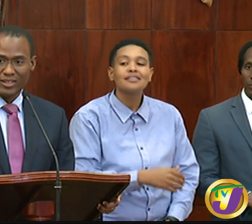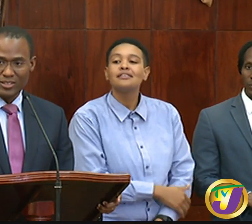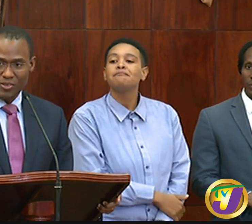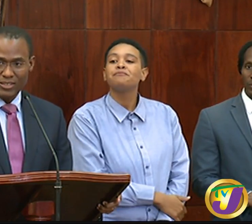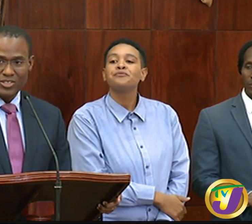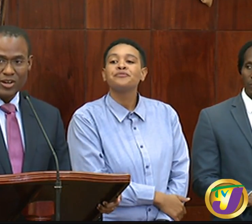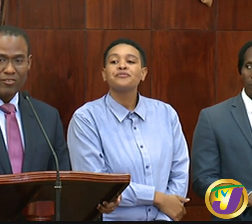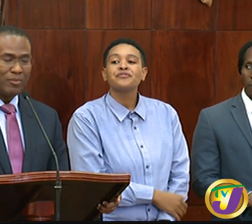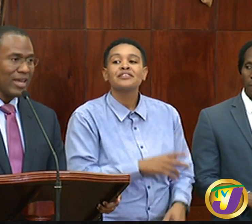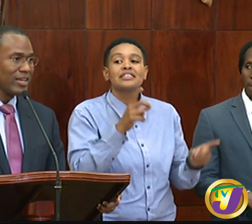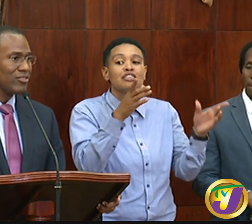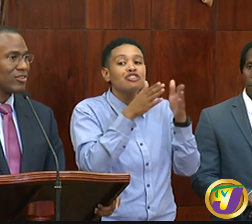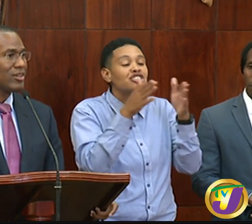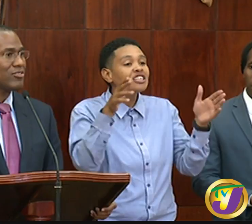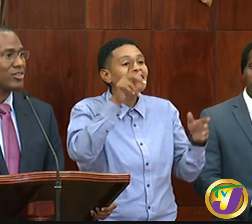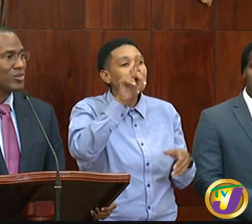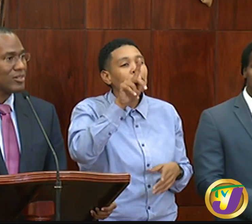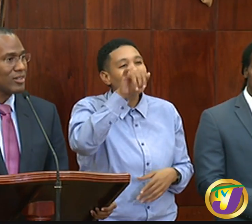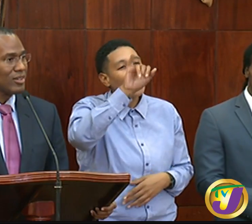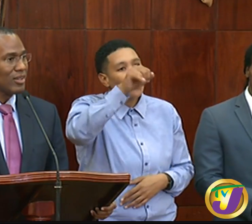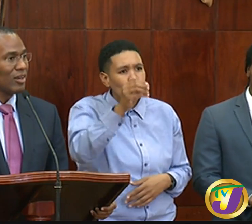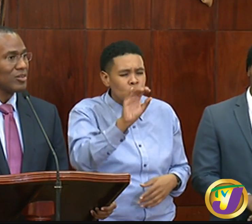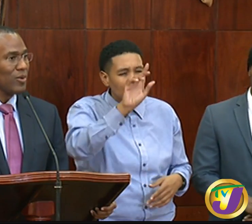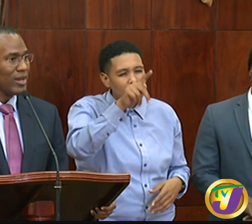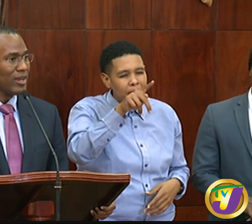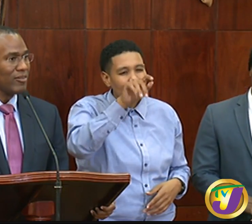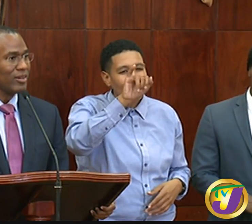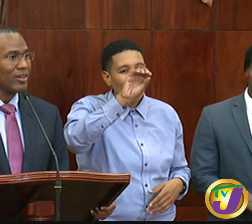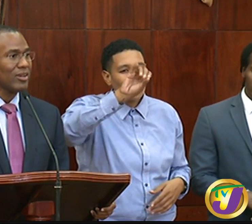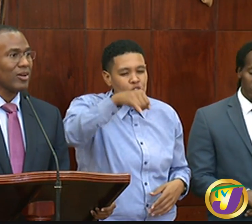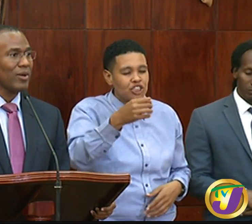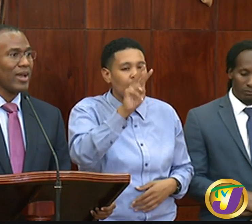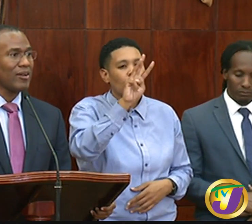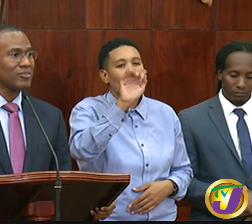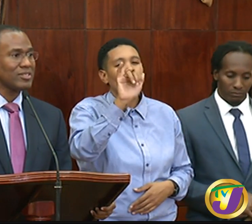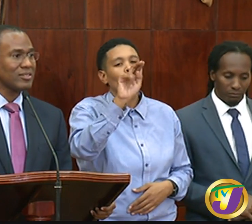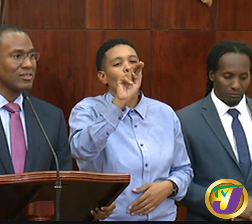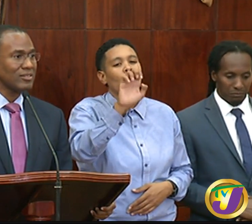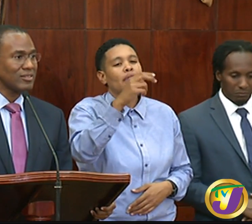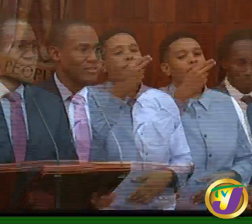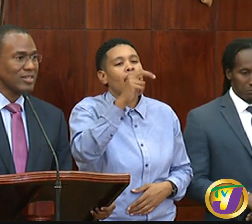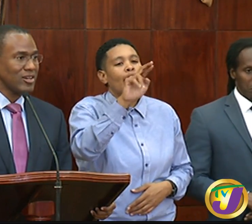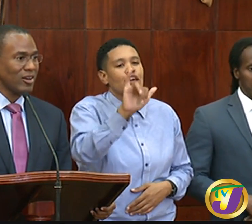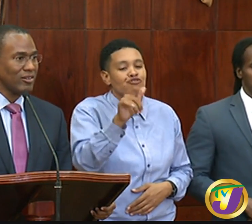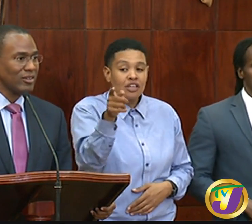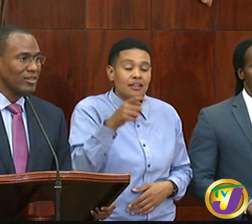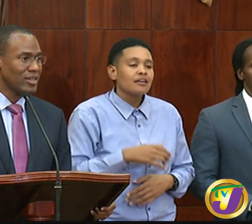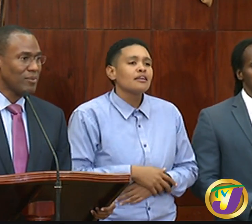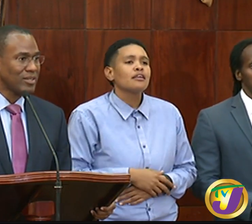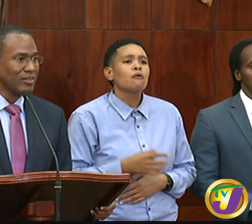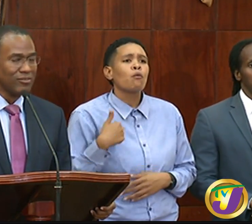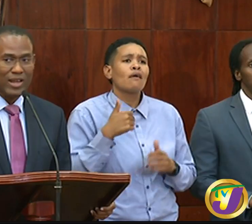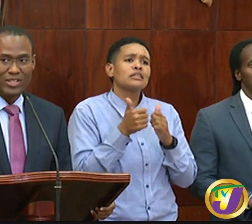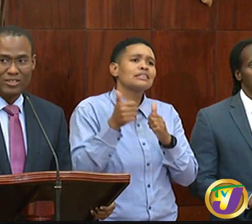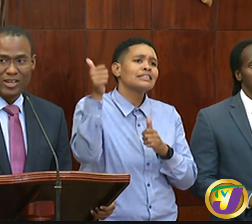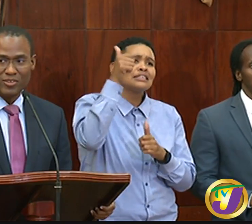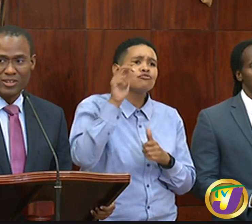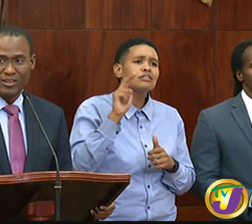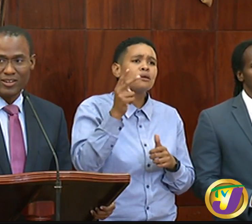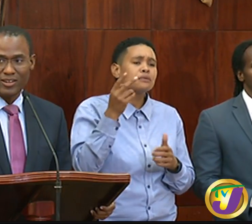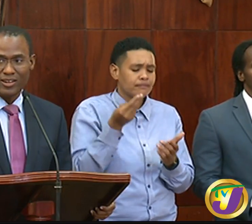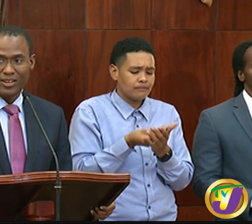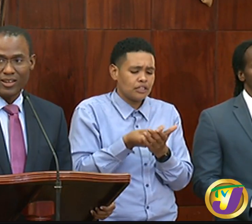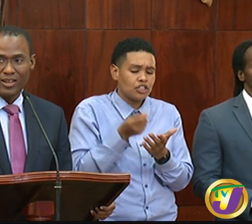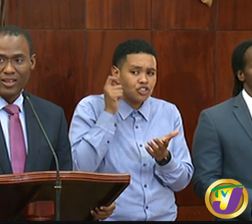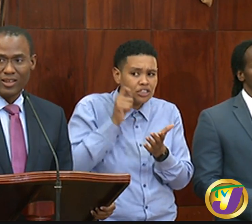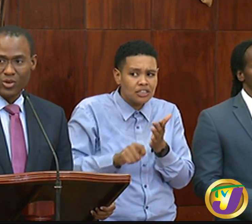have the Director General of the Planning Institute, Dr. Wayne Henry. We have Senior Deputy Financial